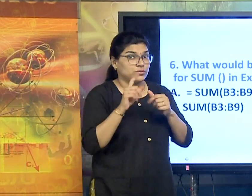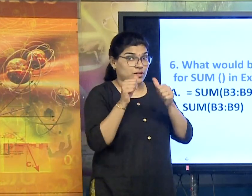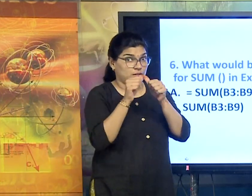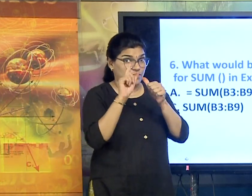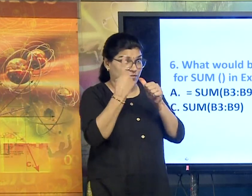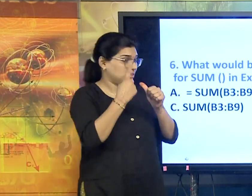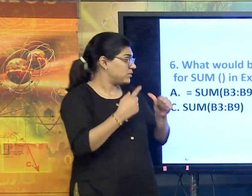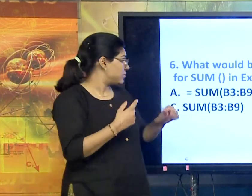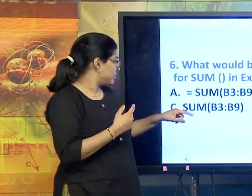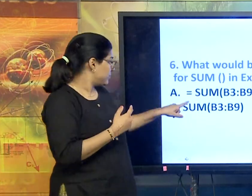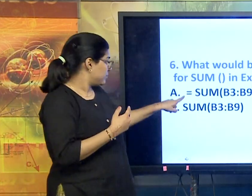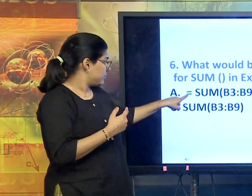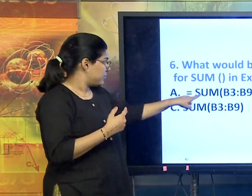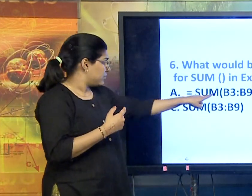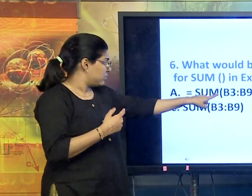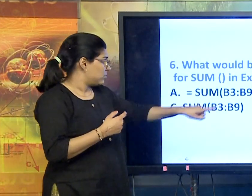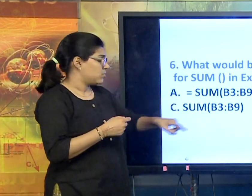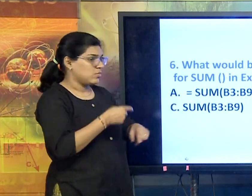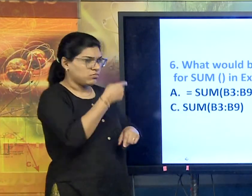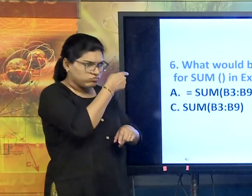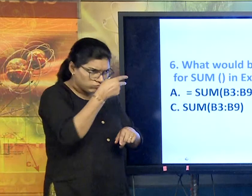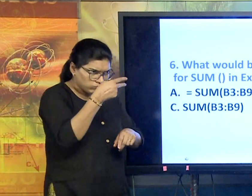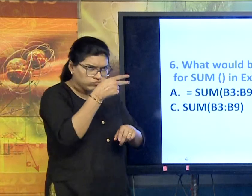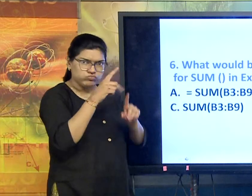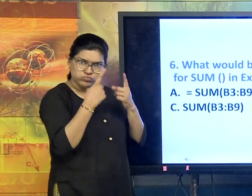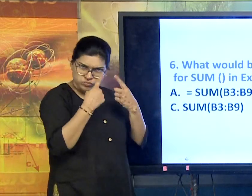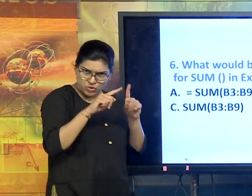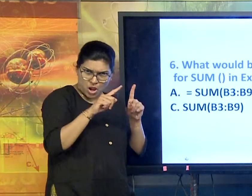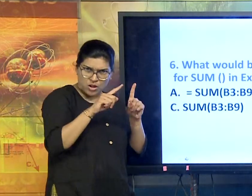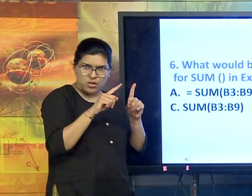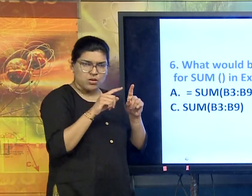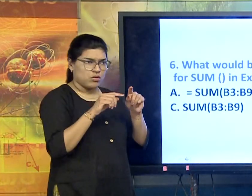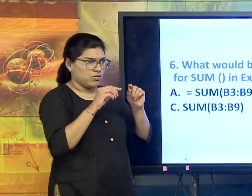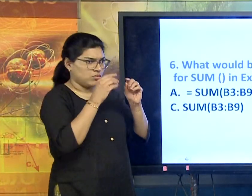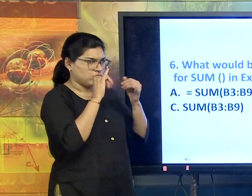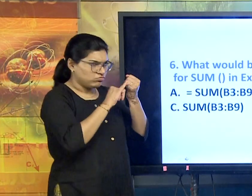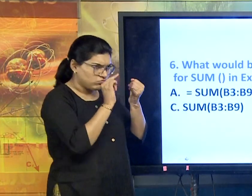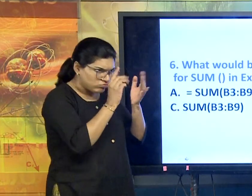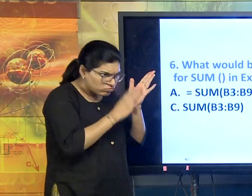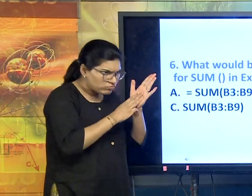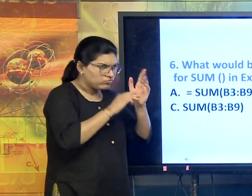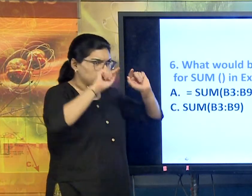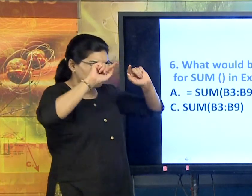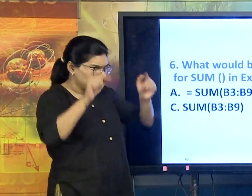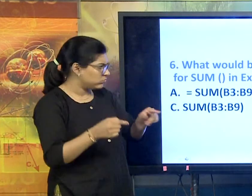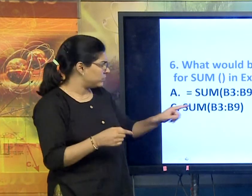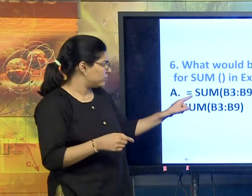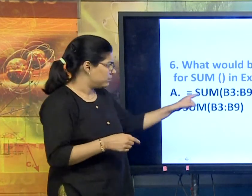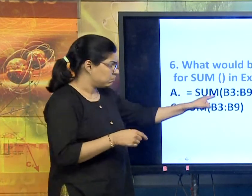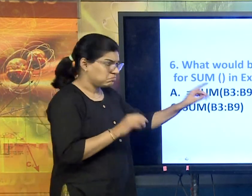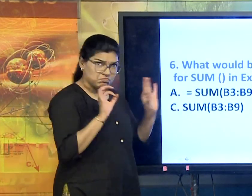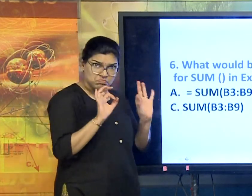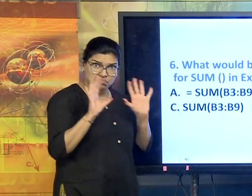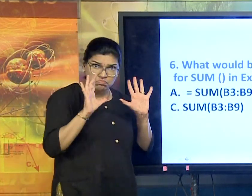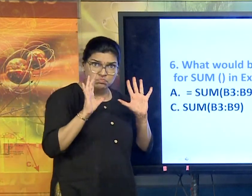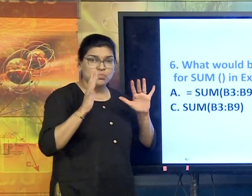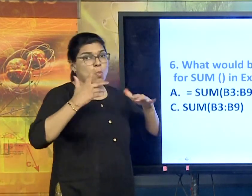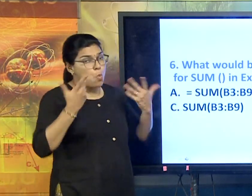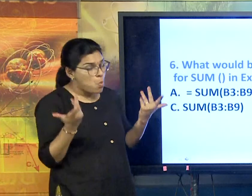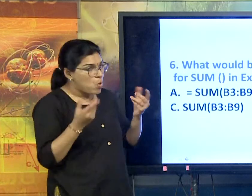you don't make any mistake. Now here, what would be the correct formula for sum equal to in